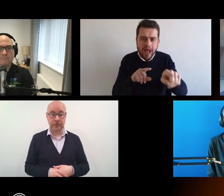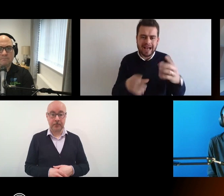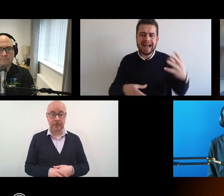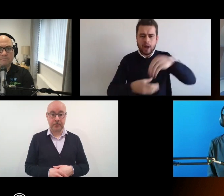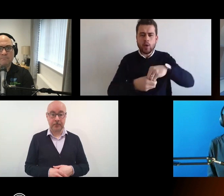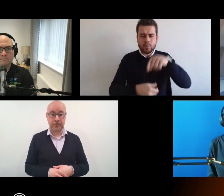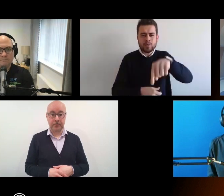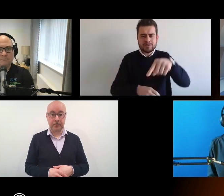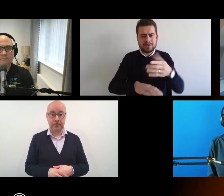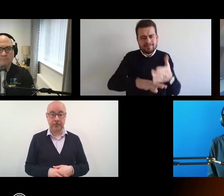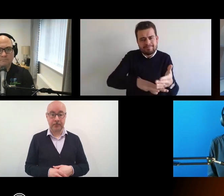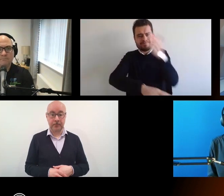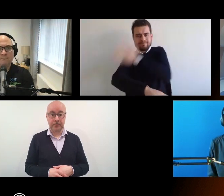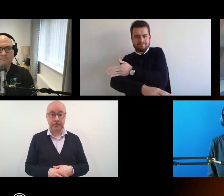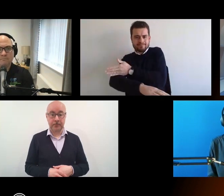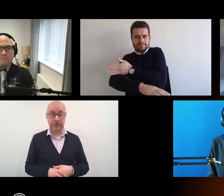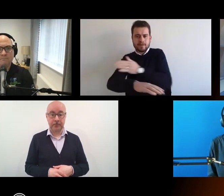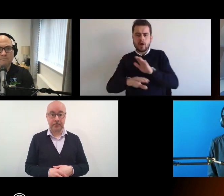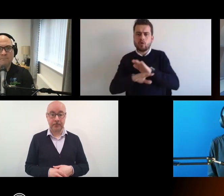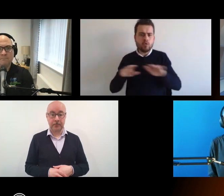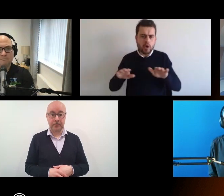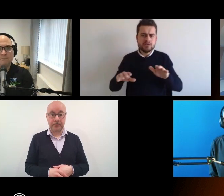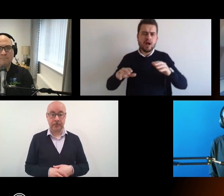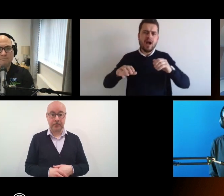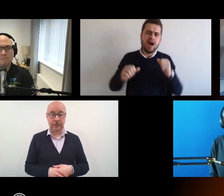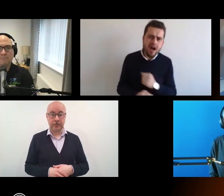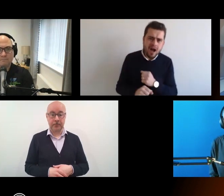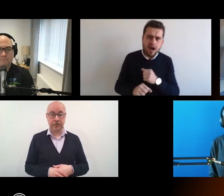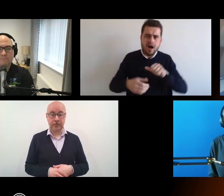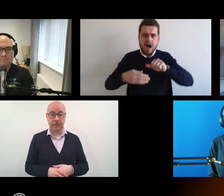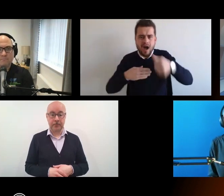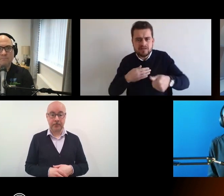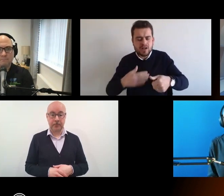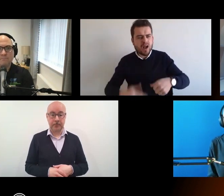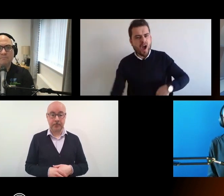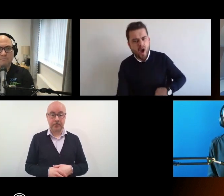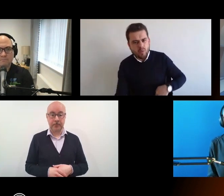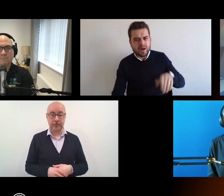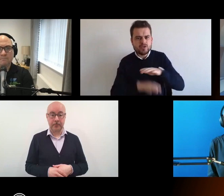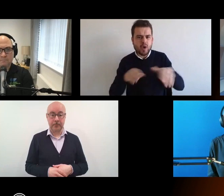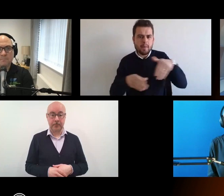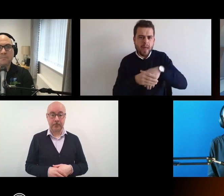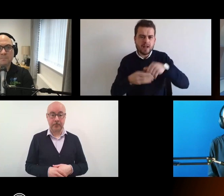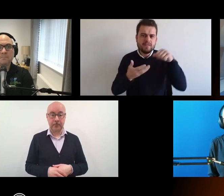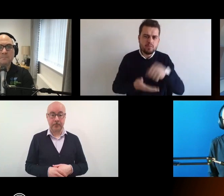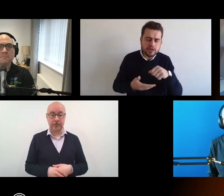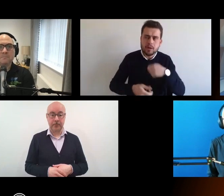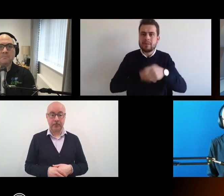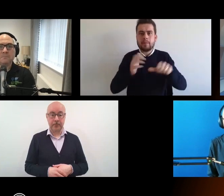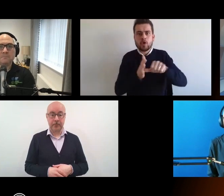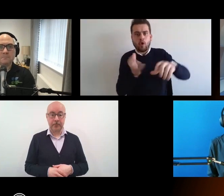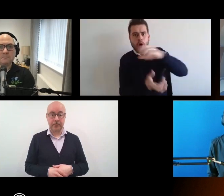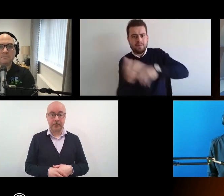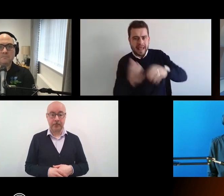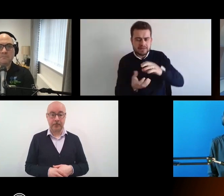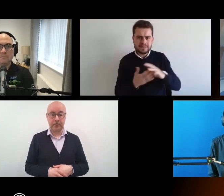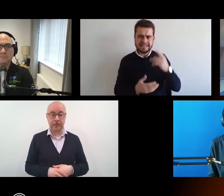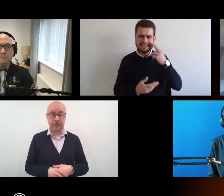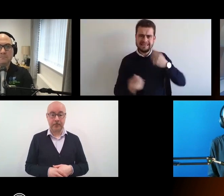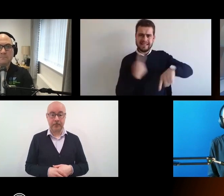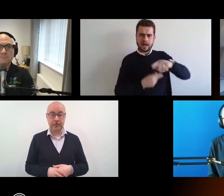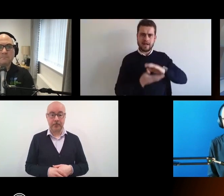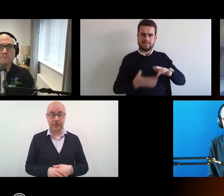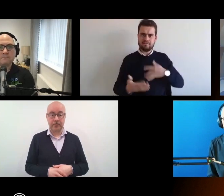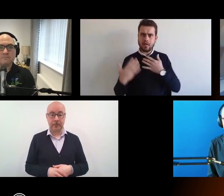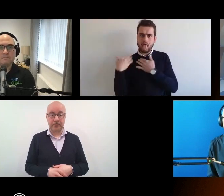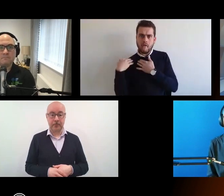estimate, guesstimate, and include that from the very start when you're setting up the budget. So you're not in that position of going, oh dear, we didn't